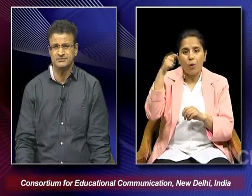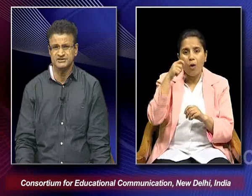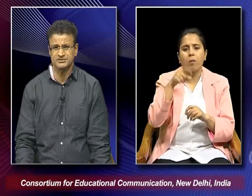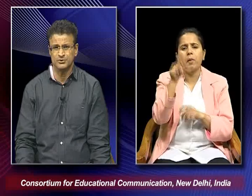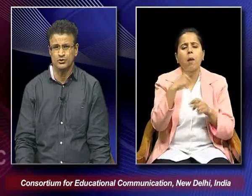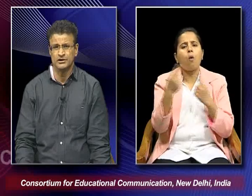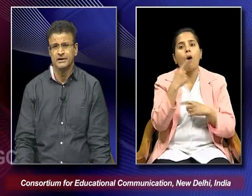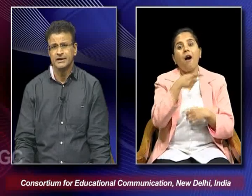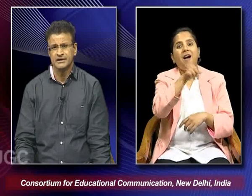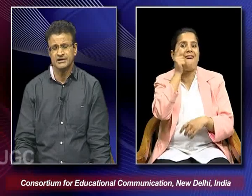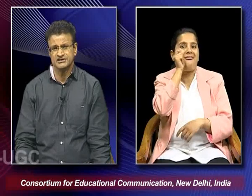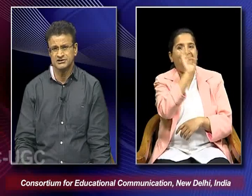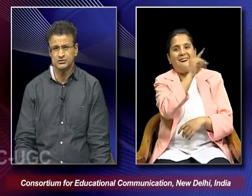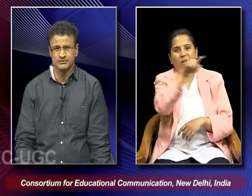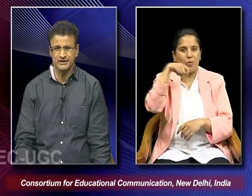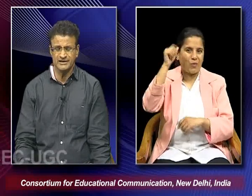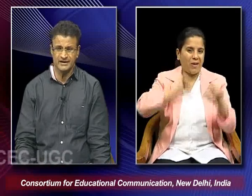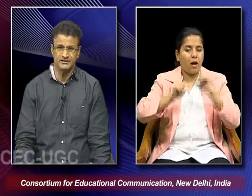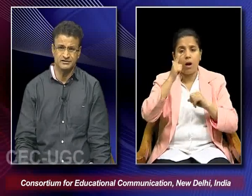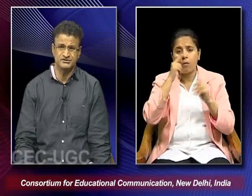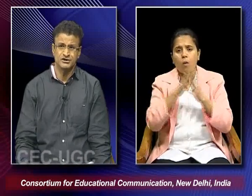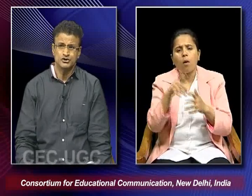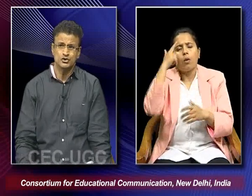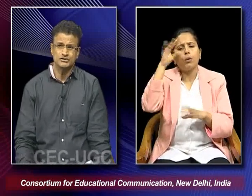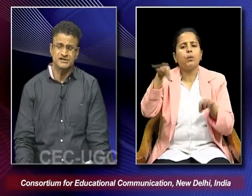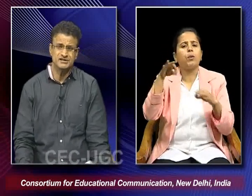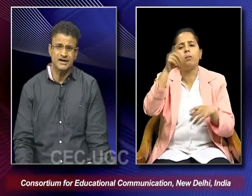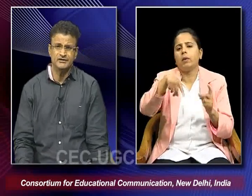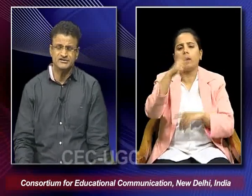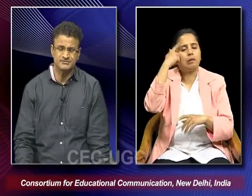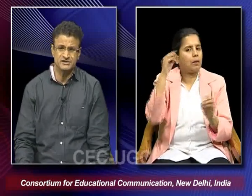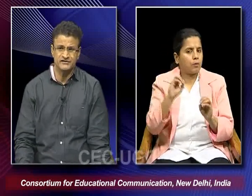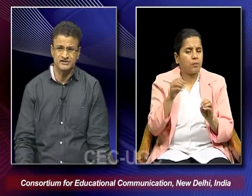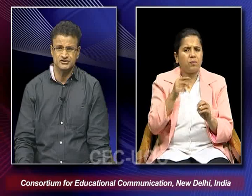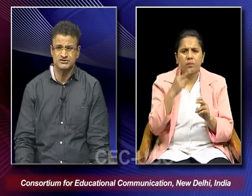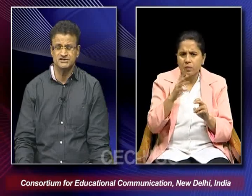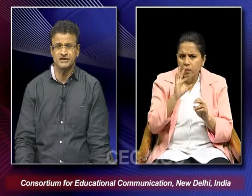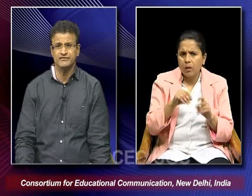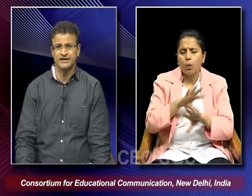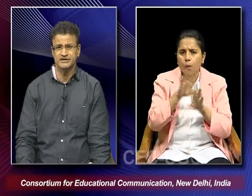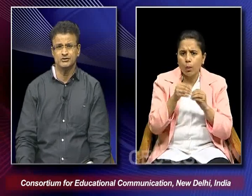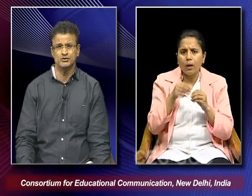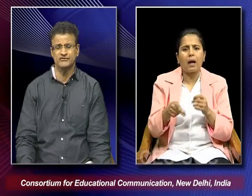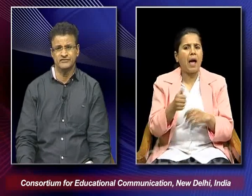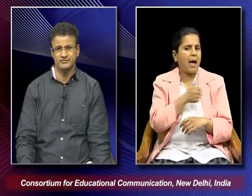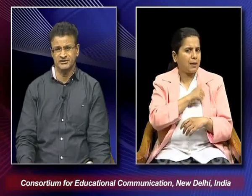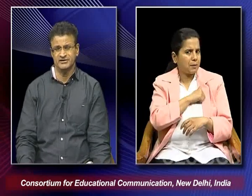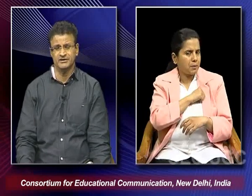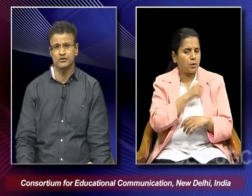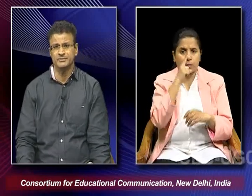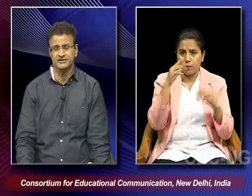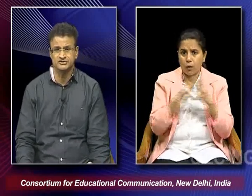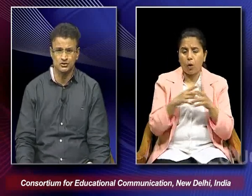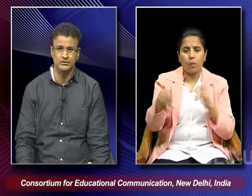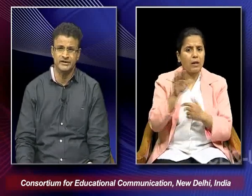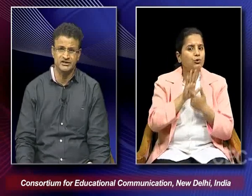film is explored in relation to the male characters. So such kind of a subservience or such kind of an attitude where women, they are not